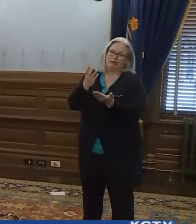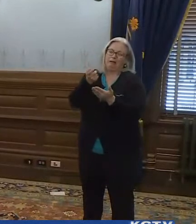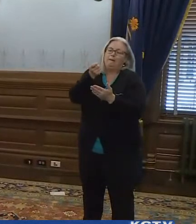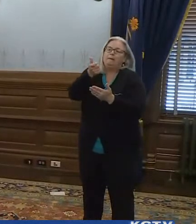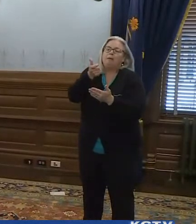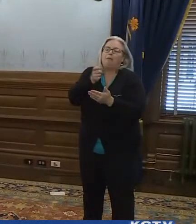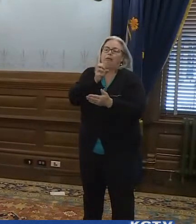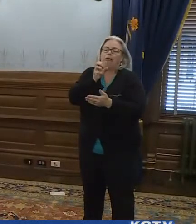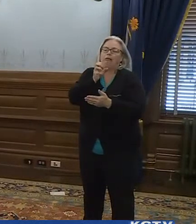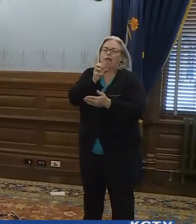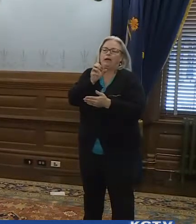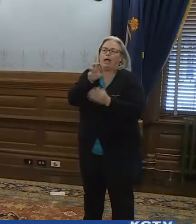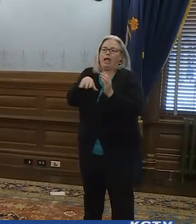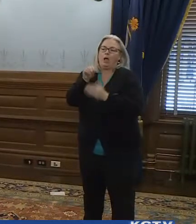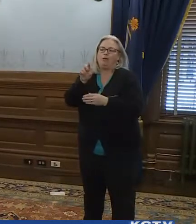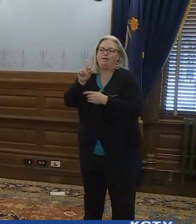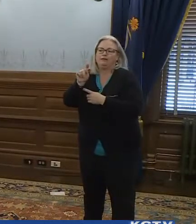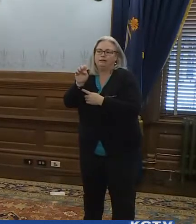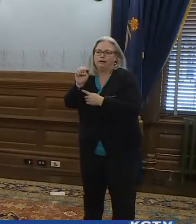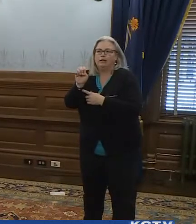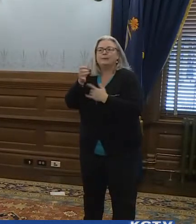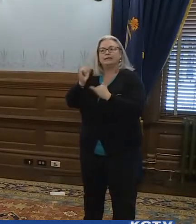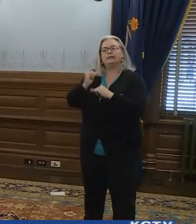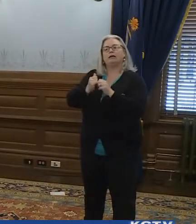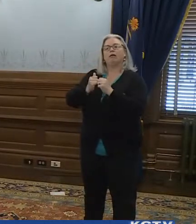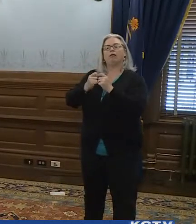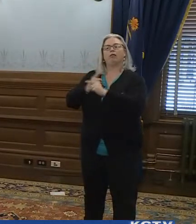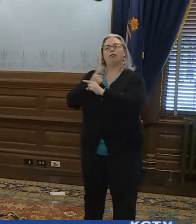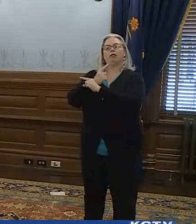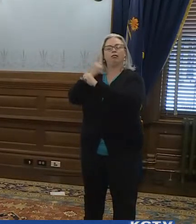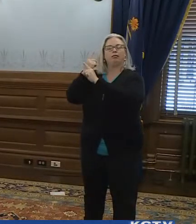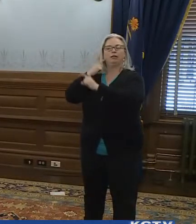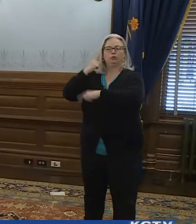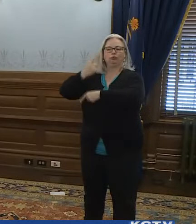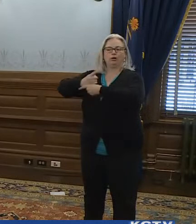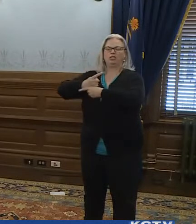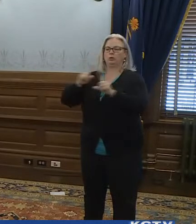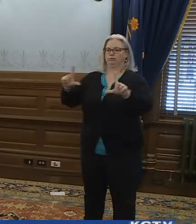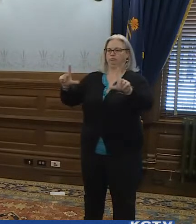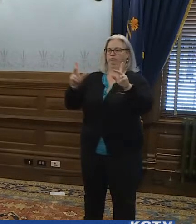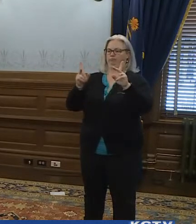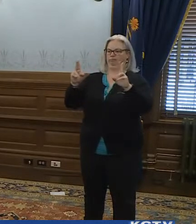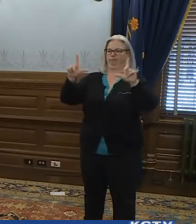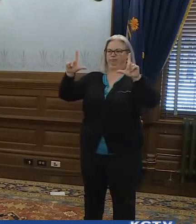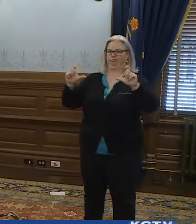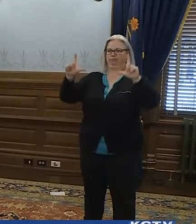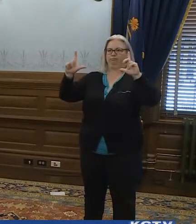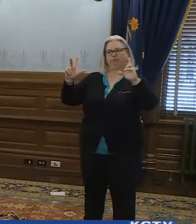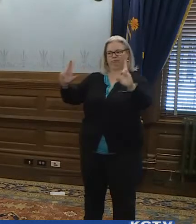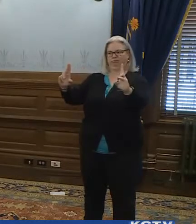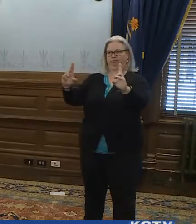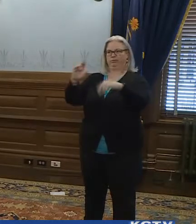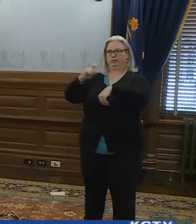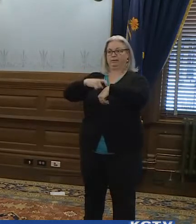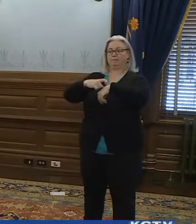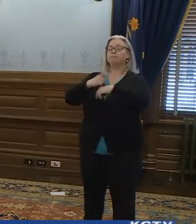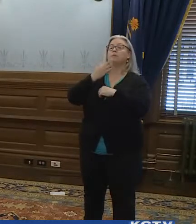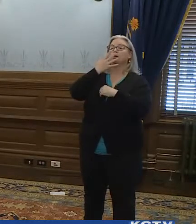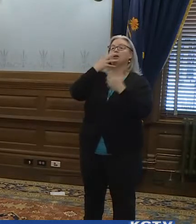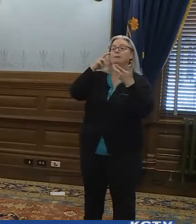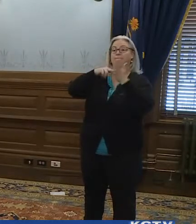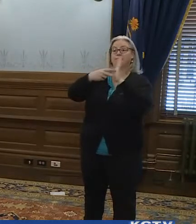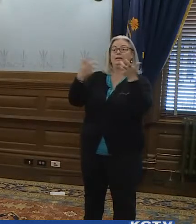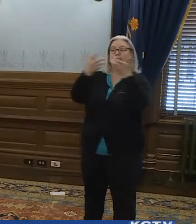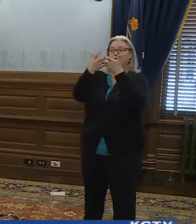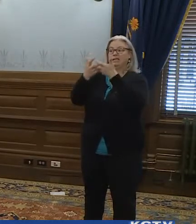minimally out of date, but it's still directionally correct, okay? So it's a snapshot in time. The colors mean something, and